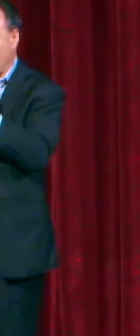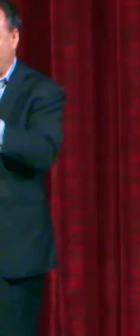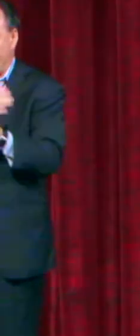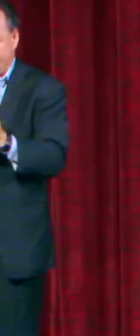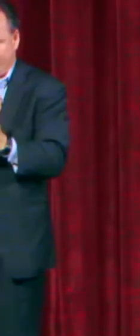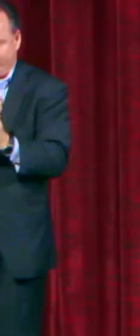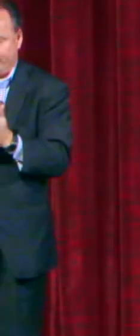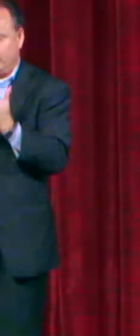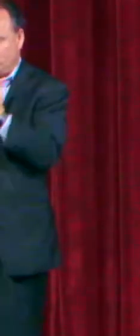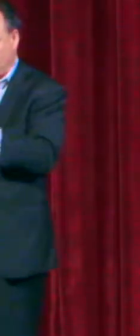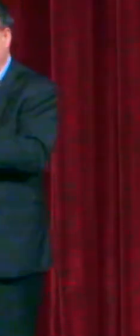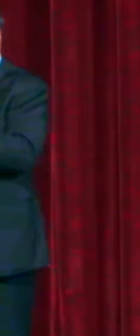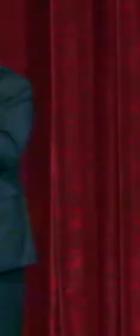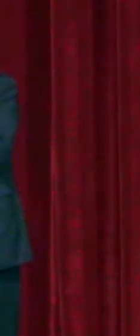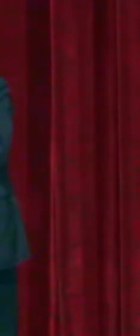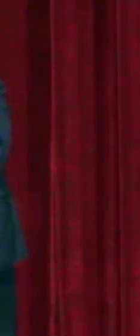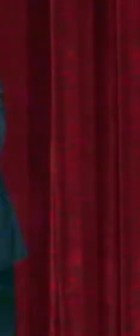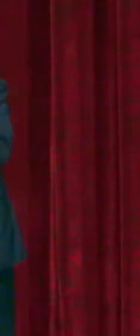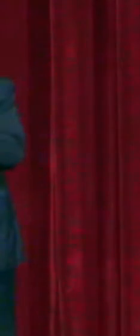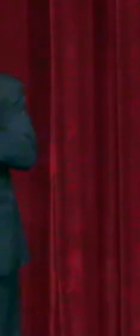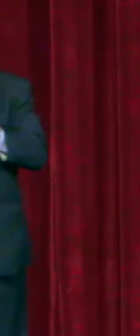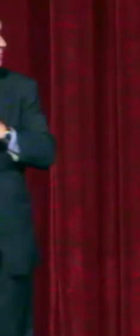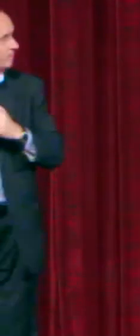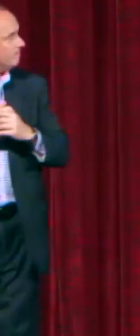and the administrators as well.